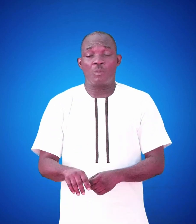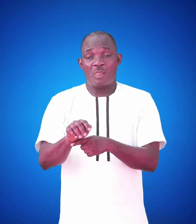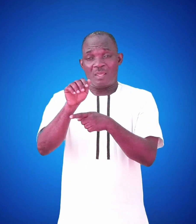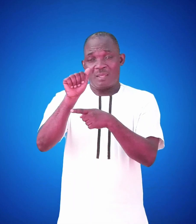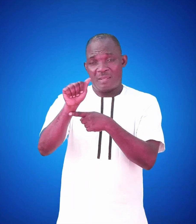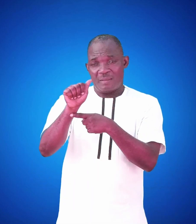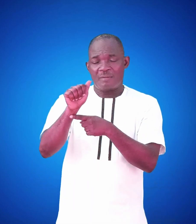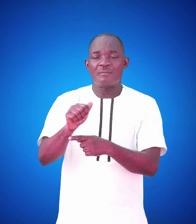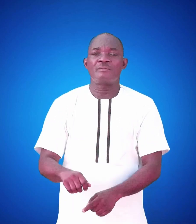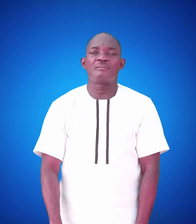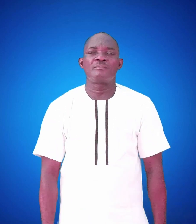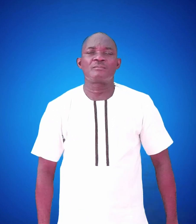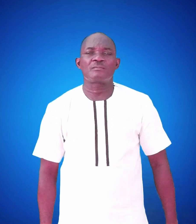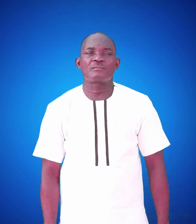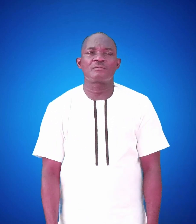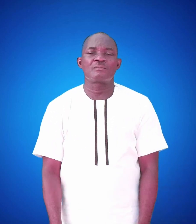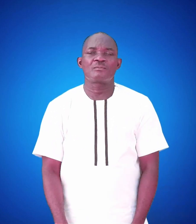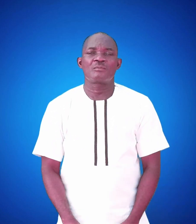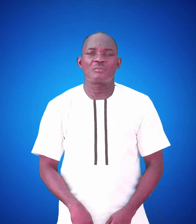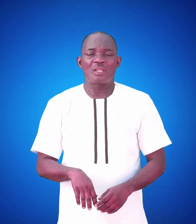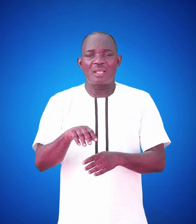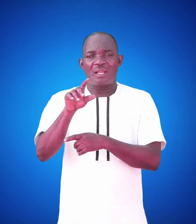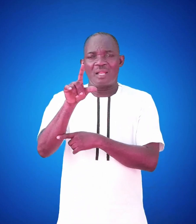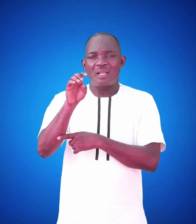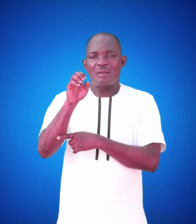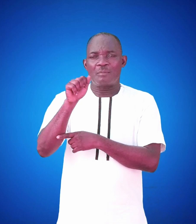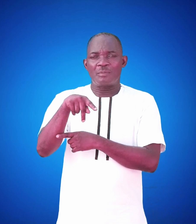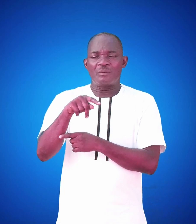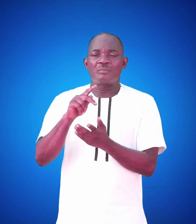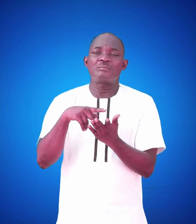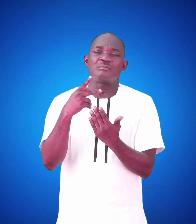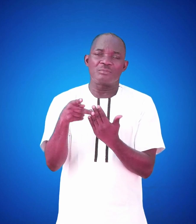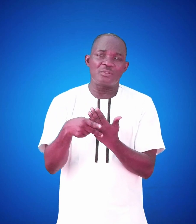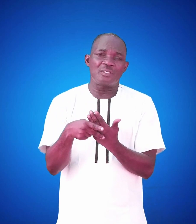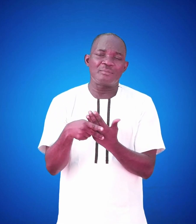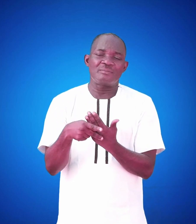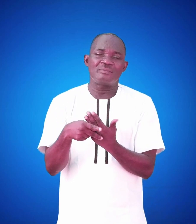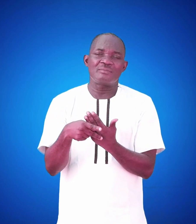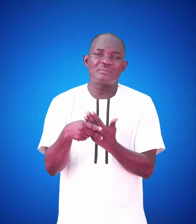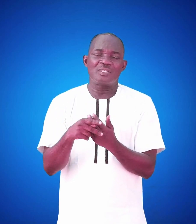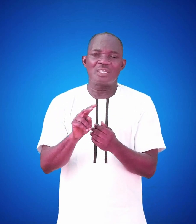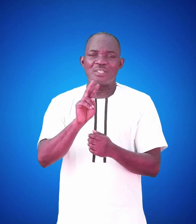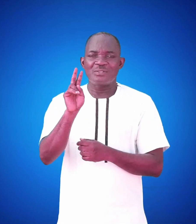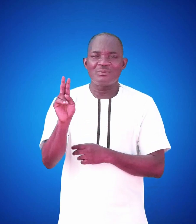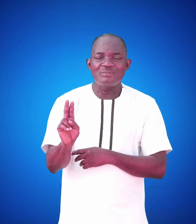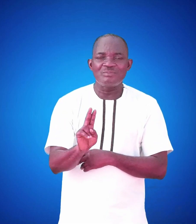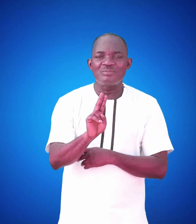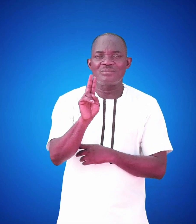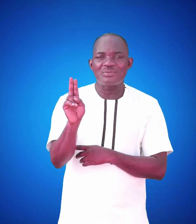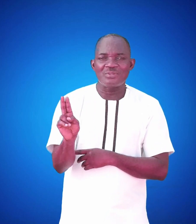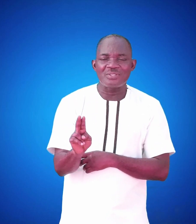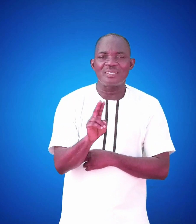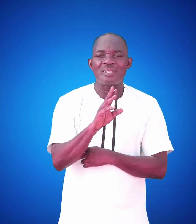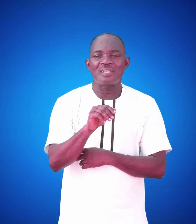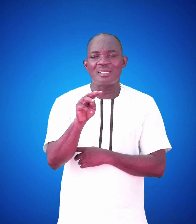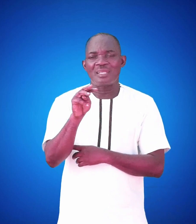A. The LEAP program utilizes